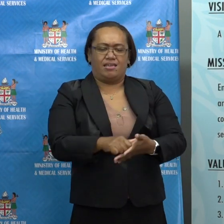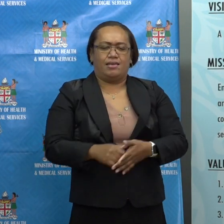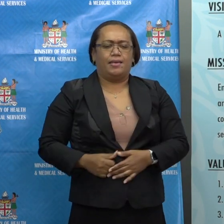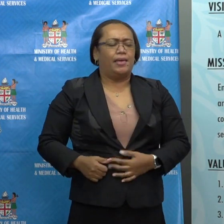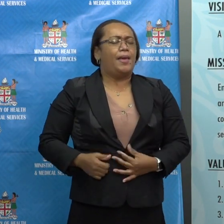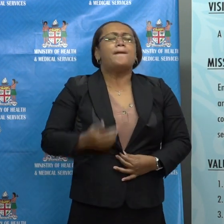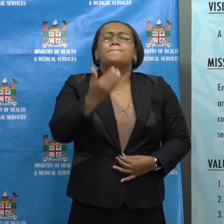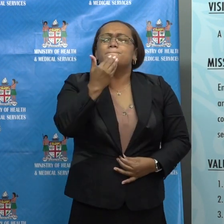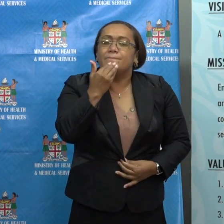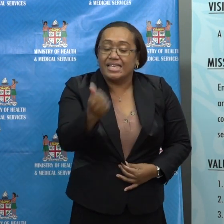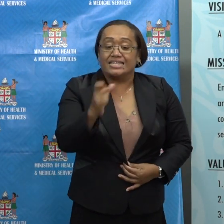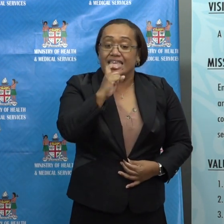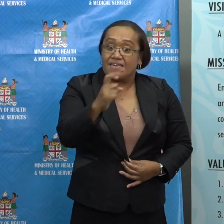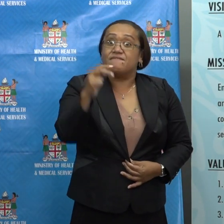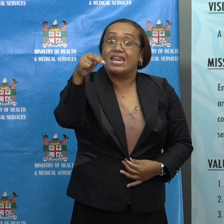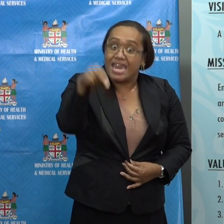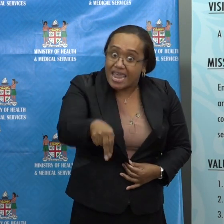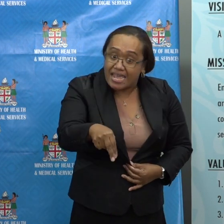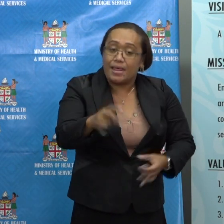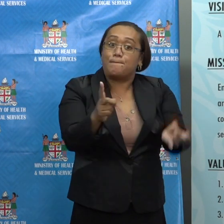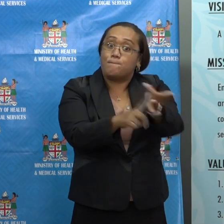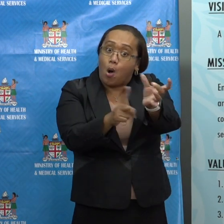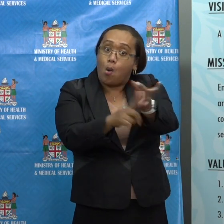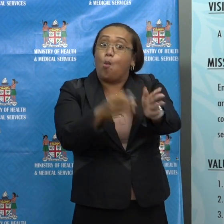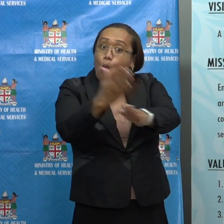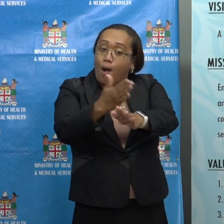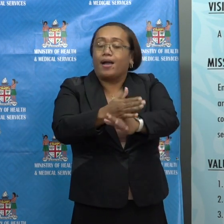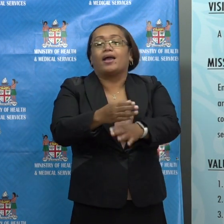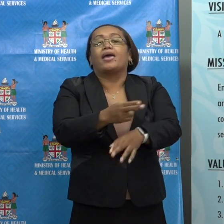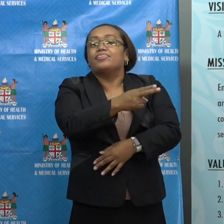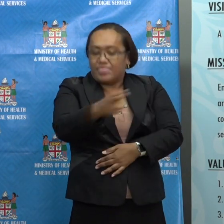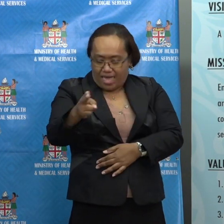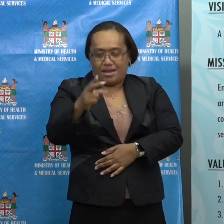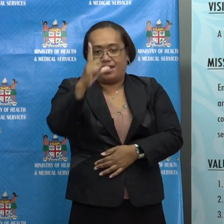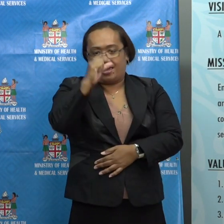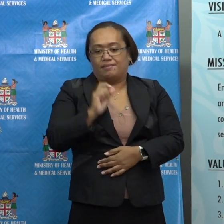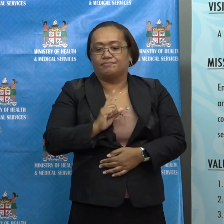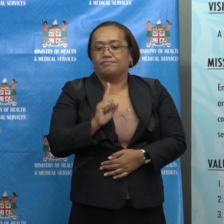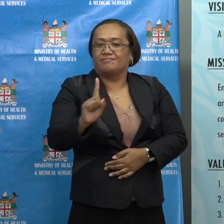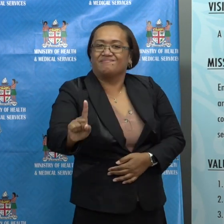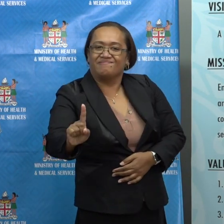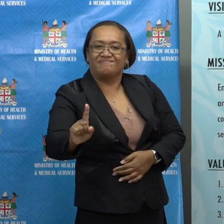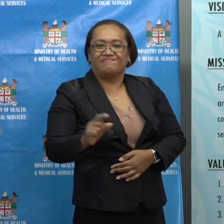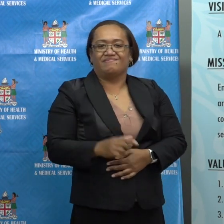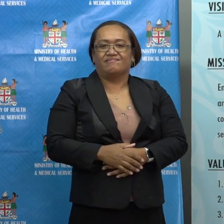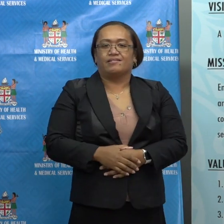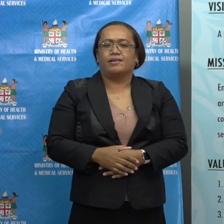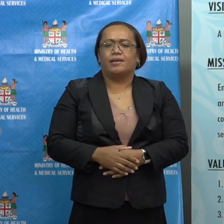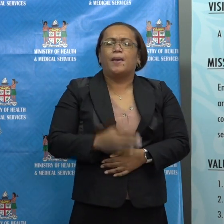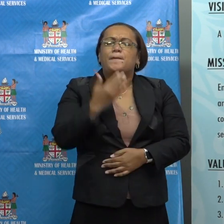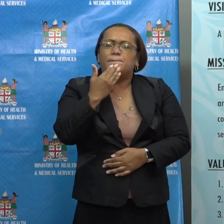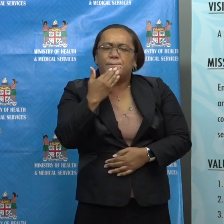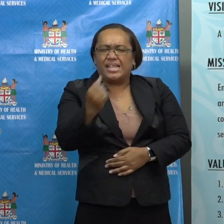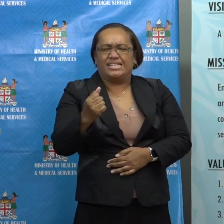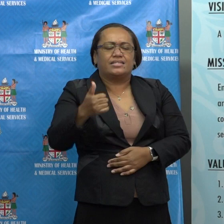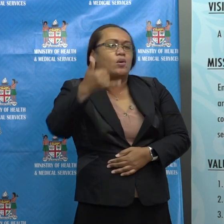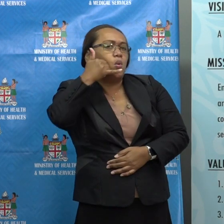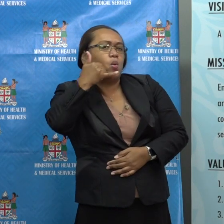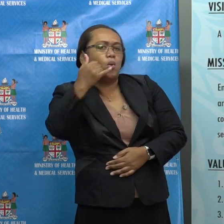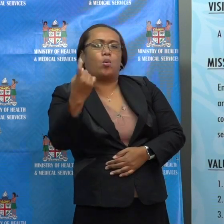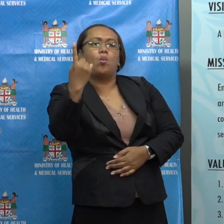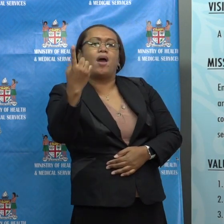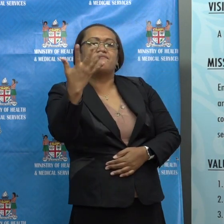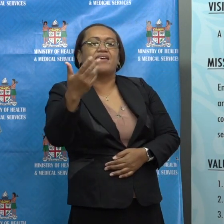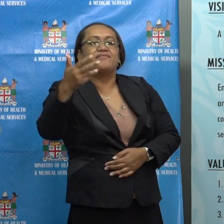their critical workers to move into the zones for the 14-day period. Please contact 158 to acquire the